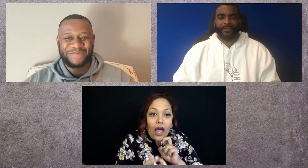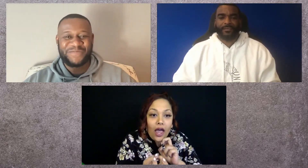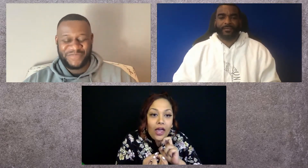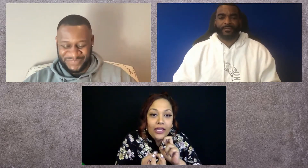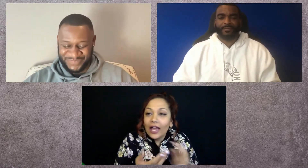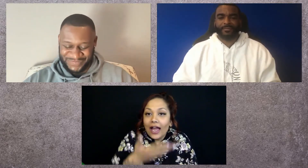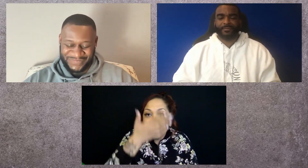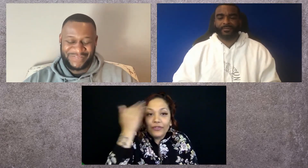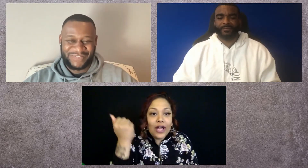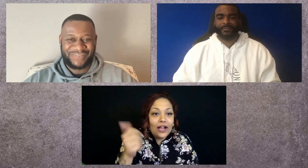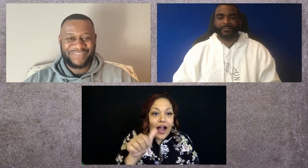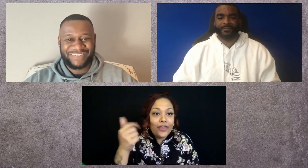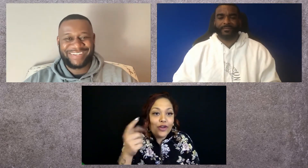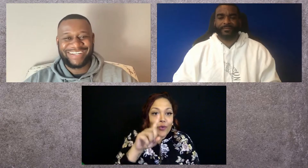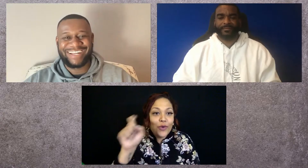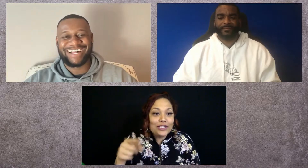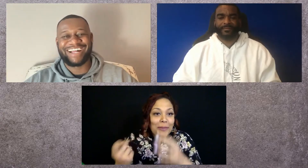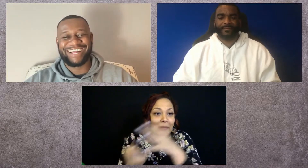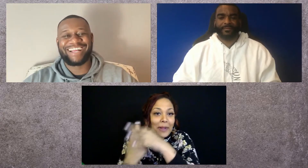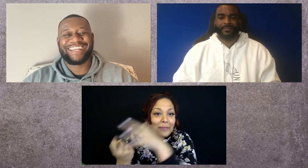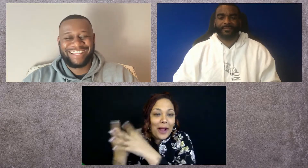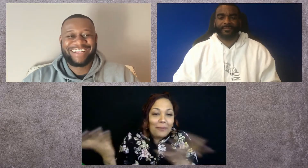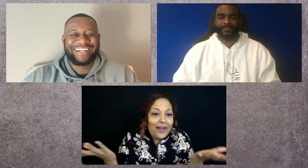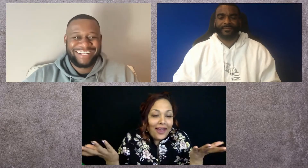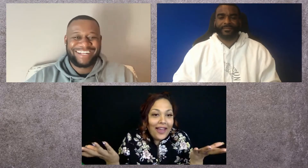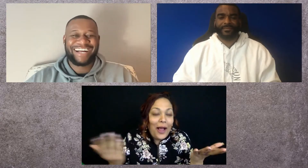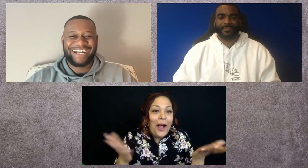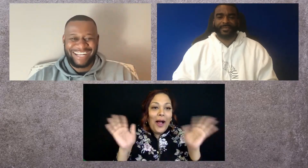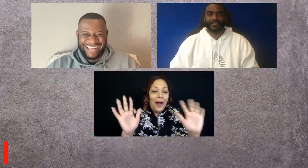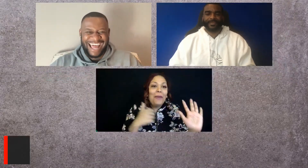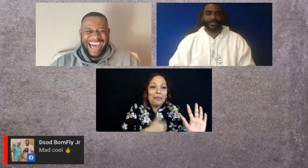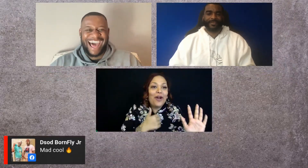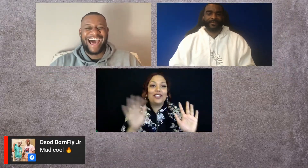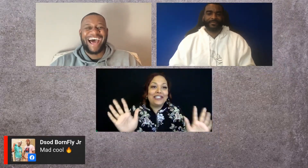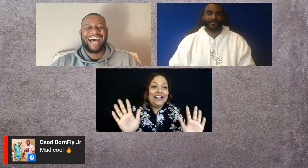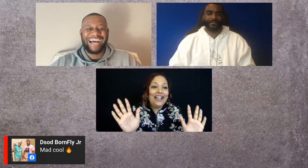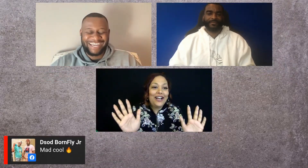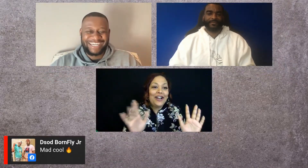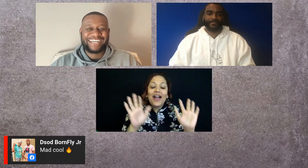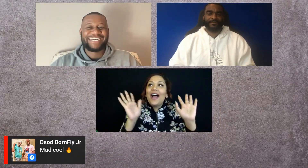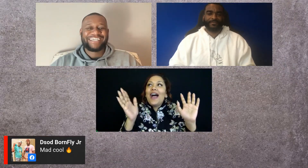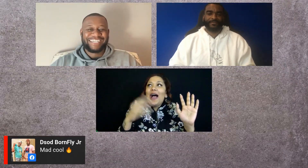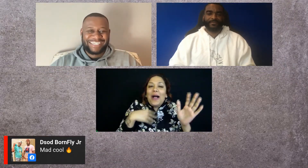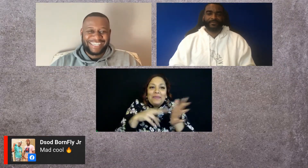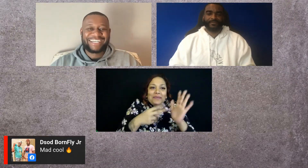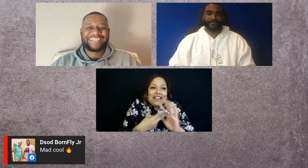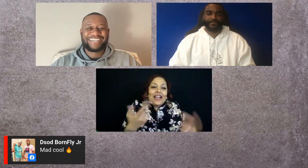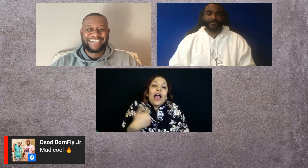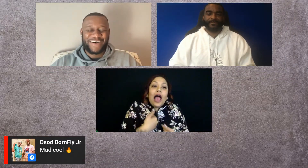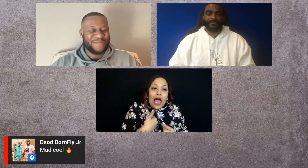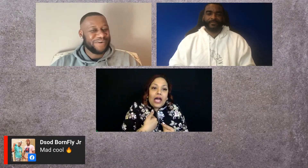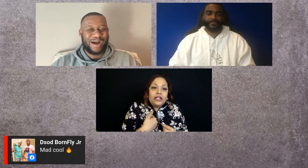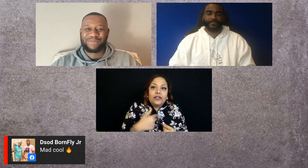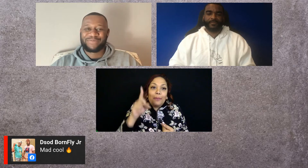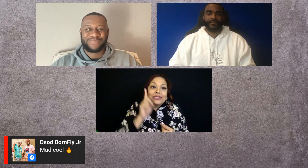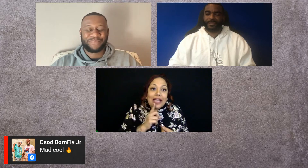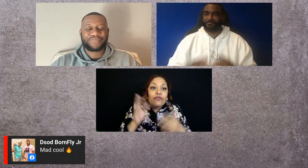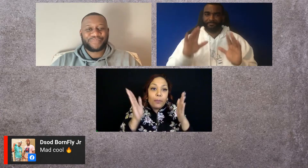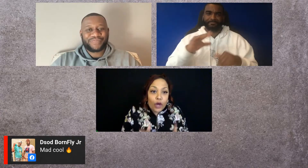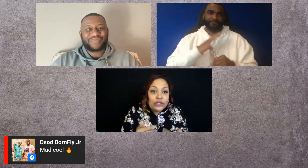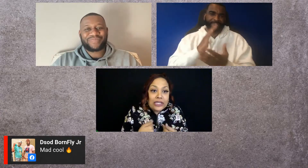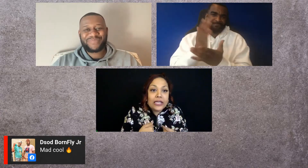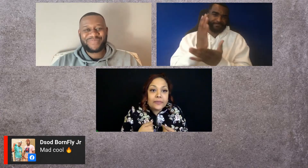Honestly, I'm just in awe right now. I just forgot all my questions at this point. I apologize. No problem. I